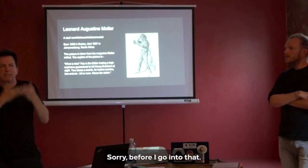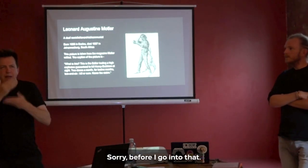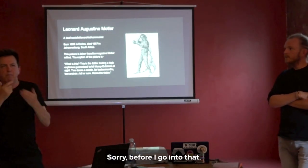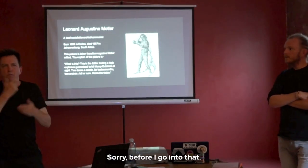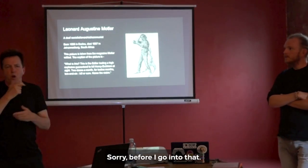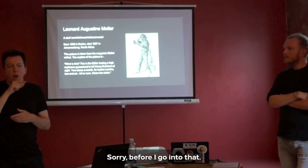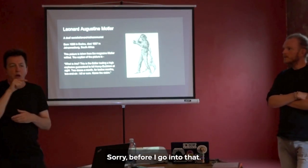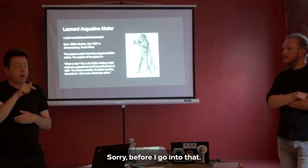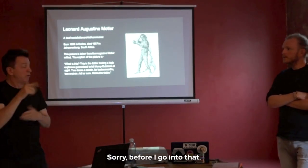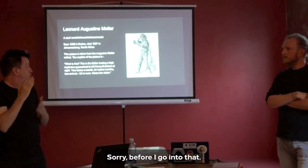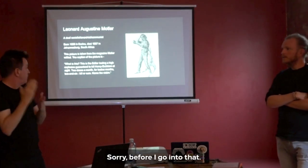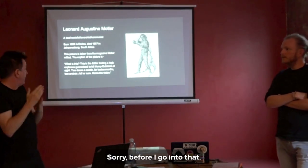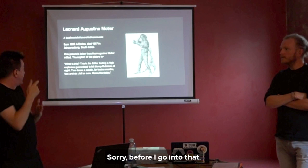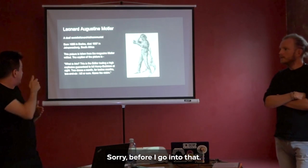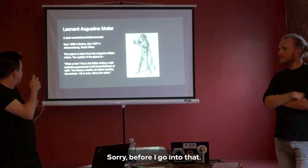Sorry, before I go into that,